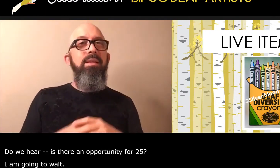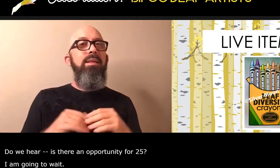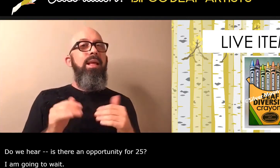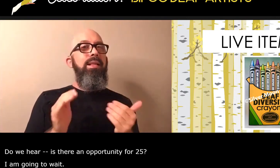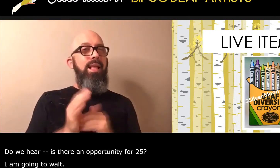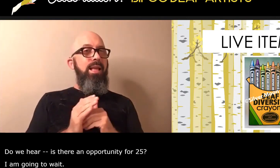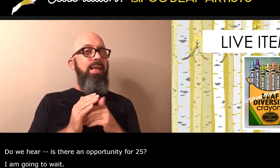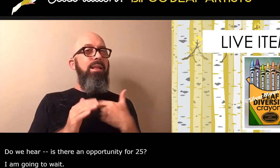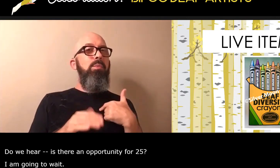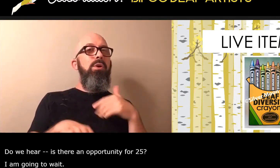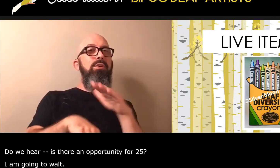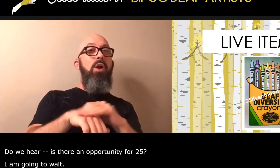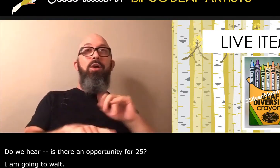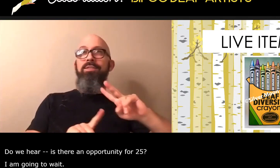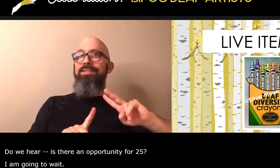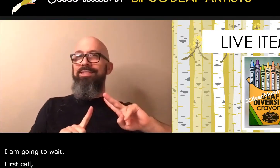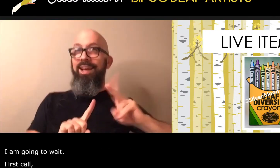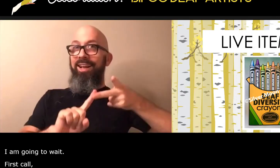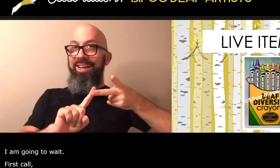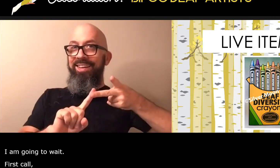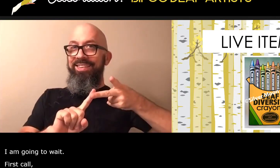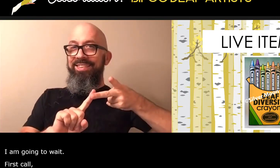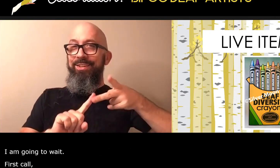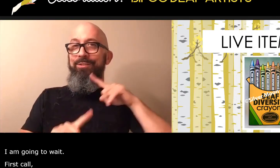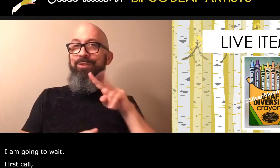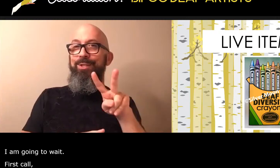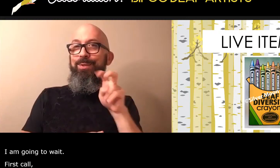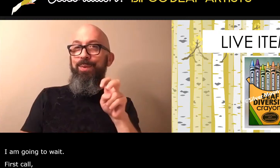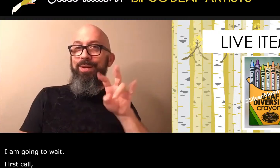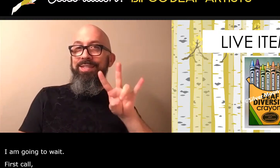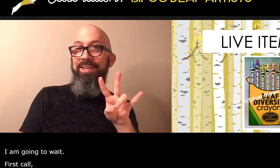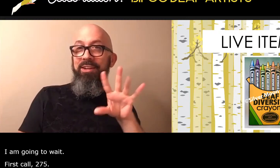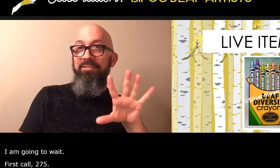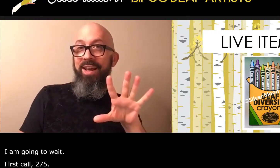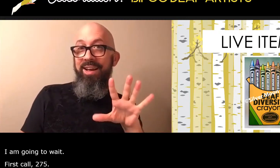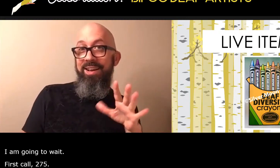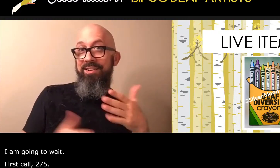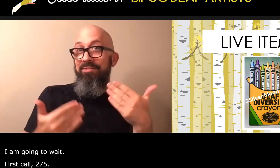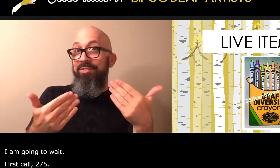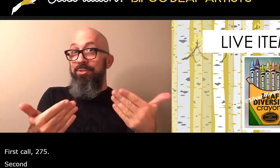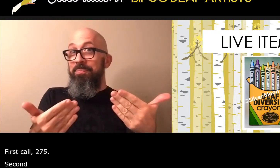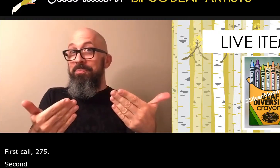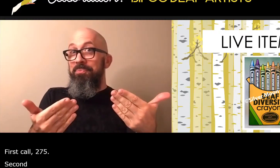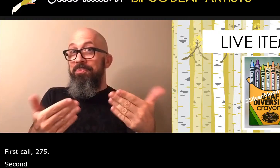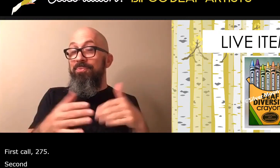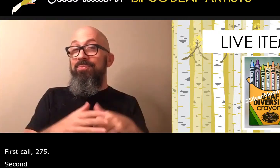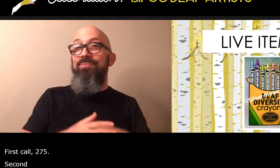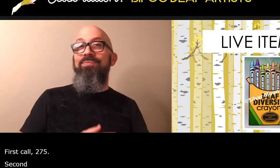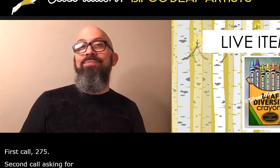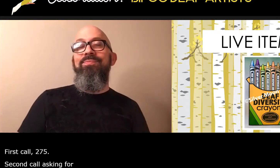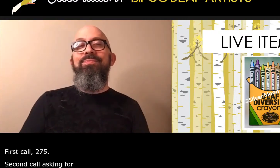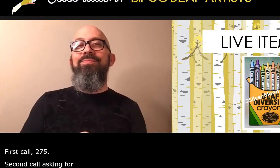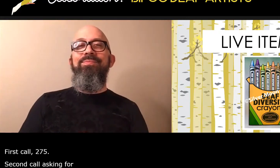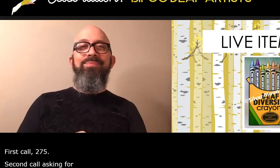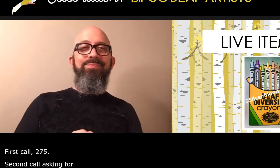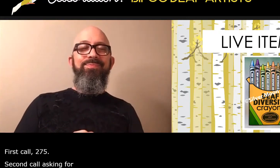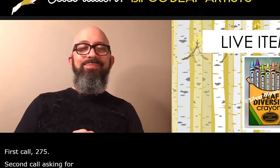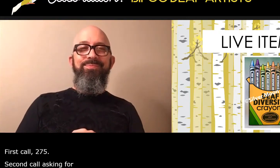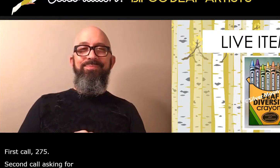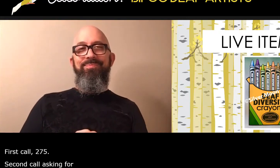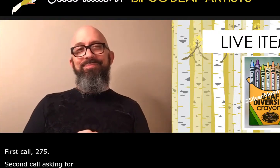First call, 275. Second call, asking for 275.